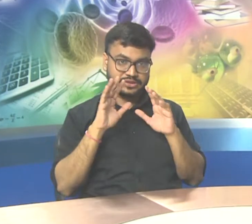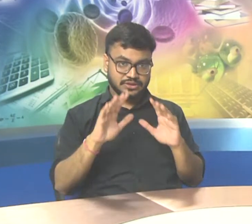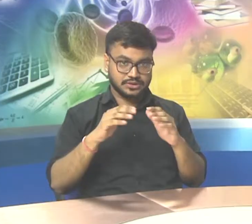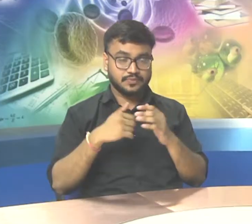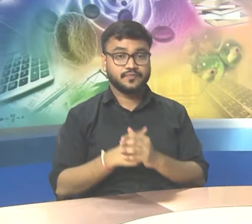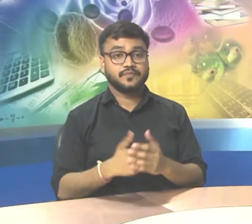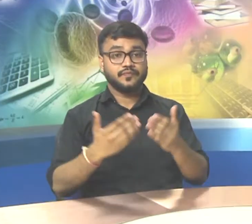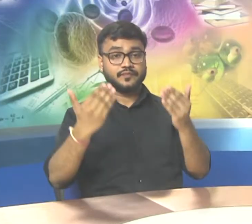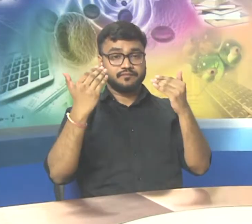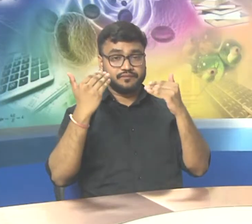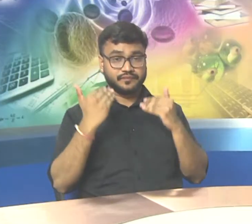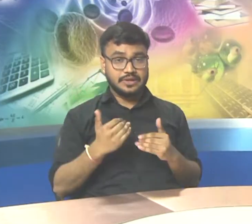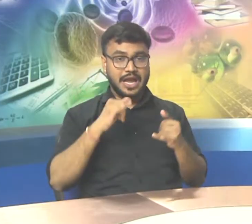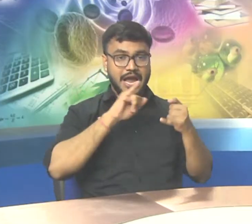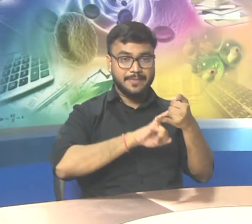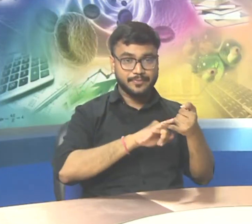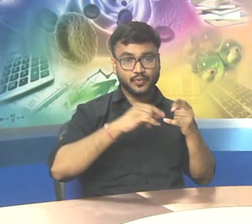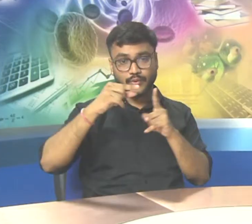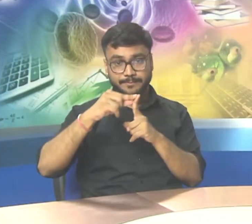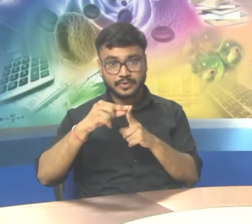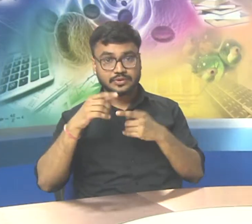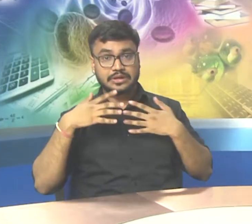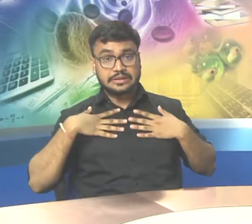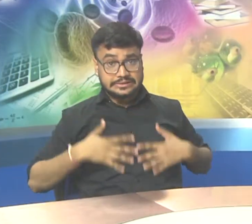First is provide energy. Second,